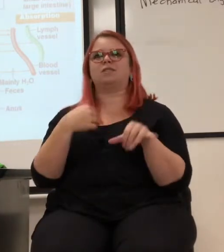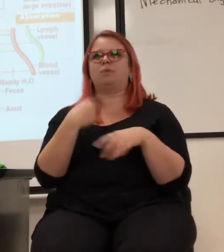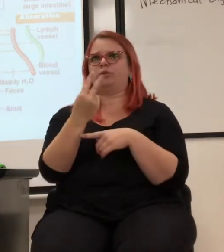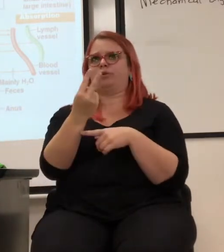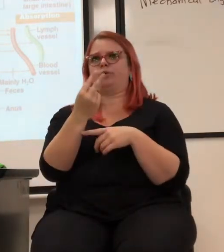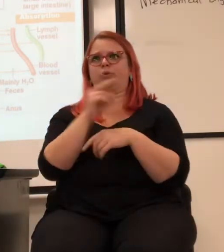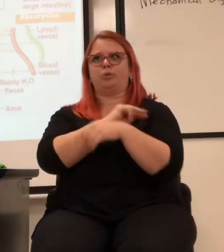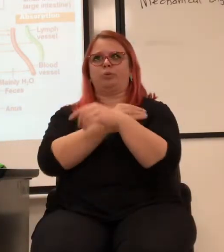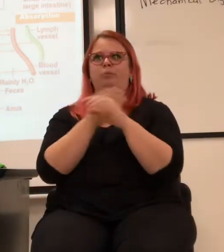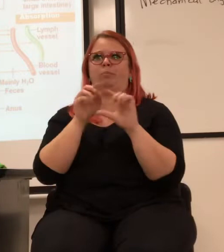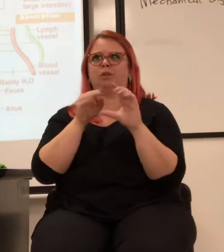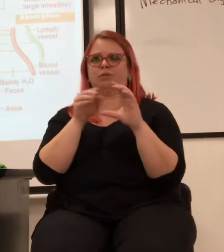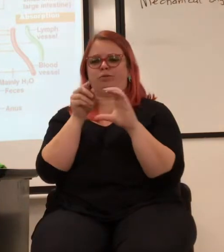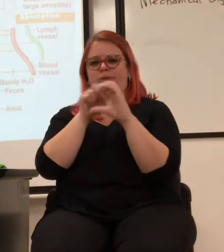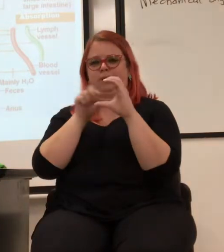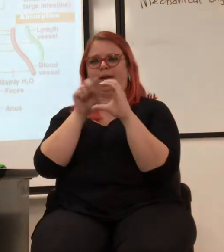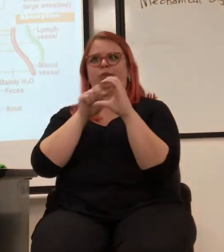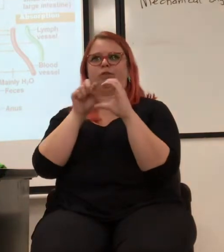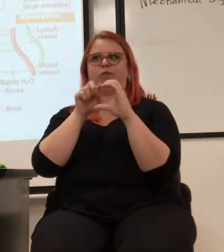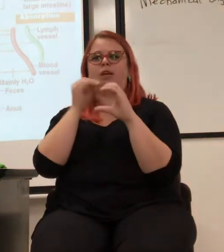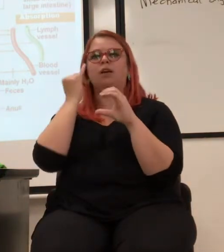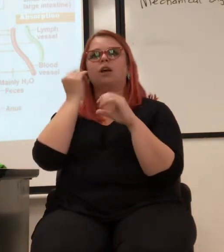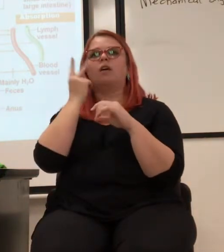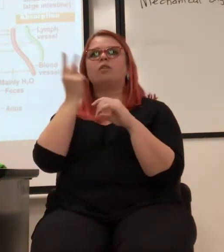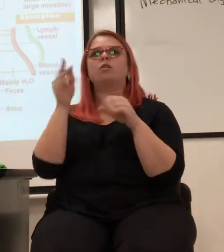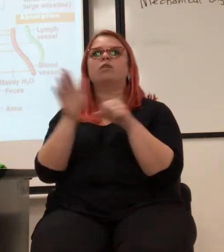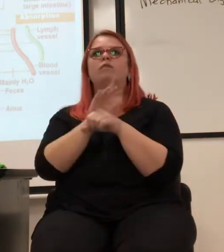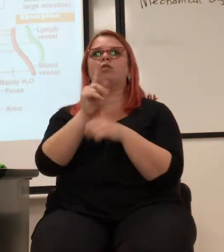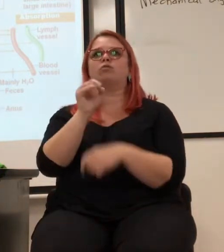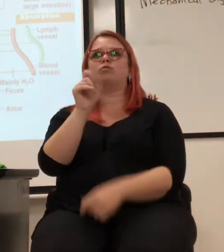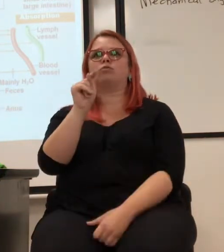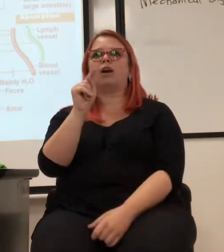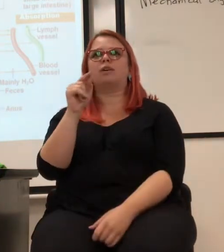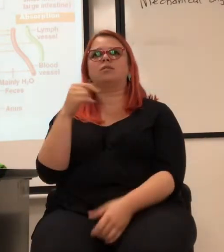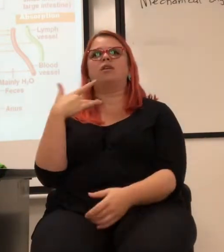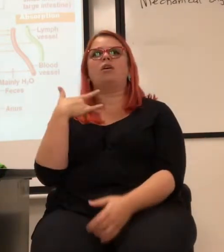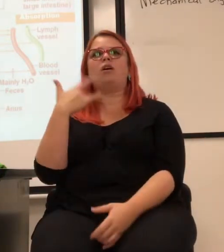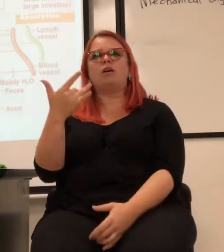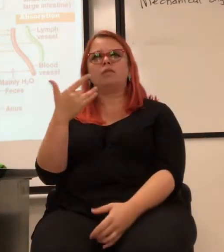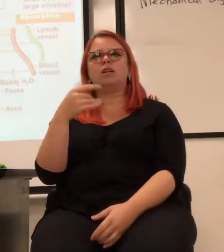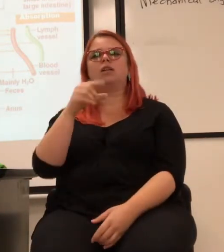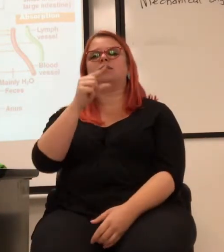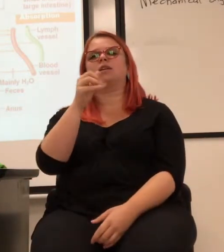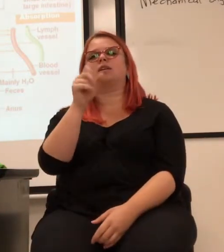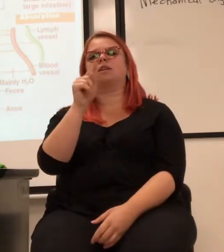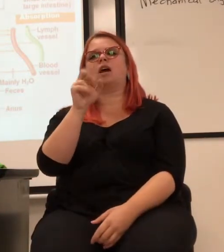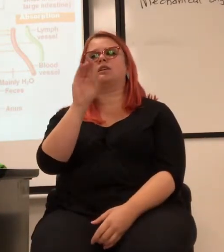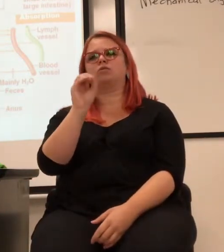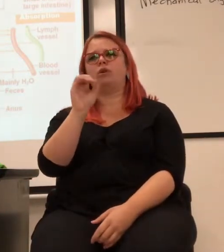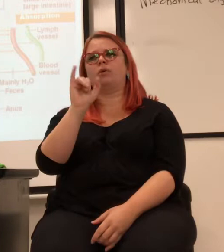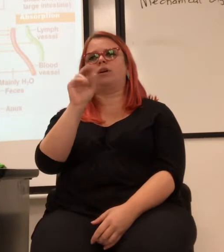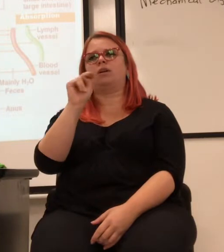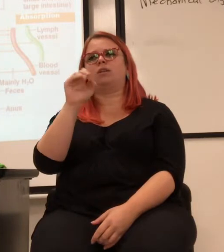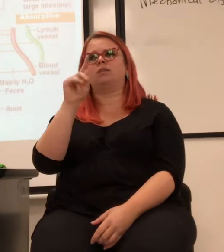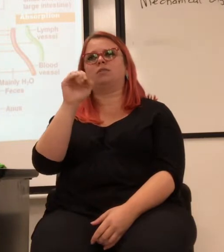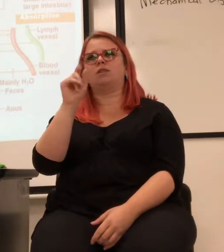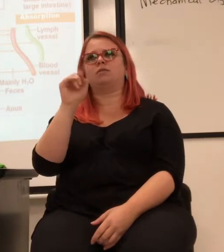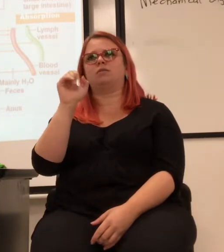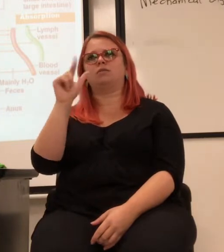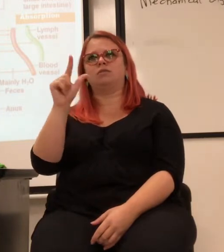it's often described as a gastrointestinal tract from mouth to anus, just tube through your body.